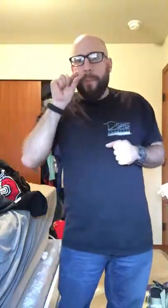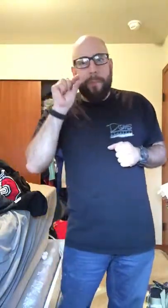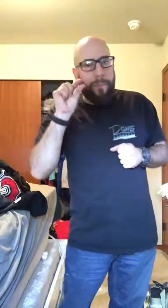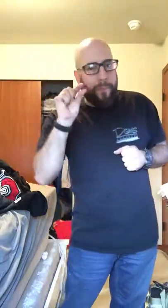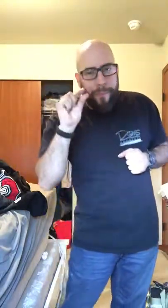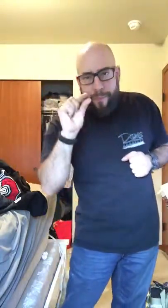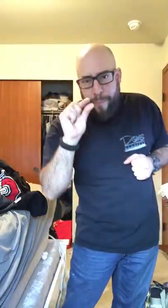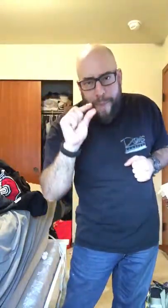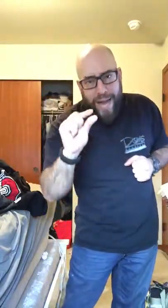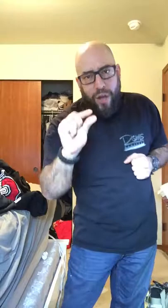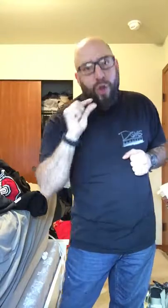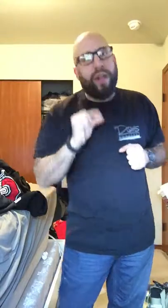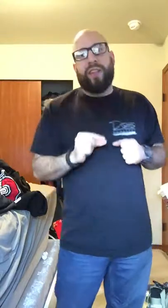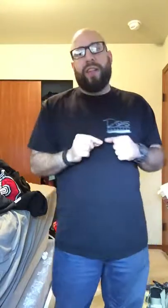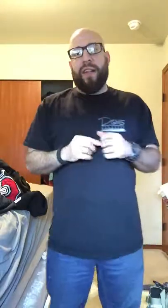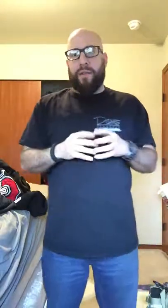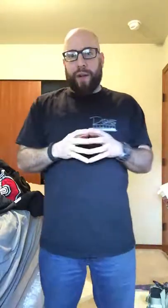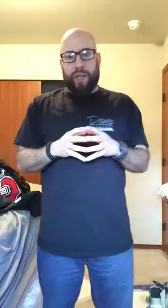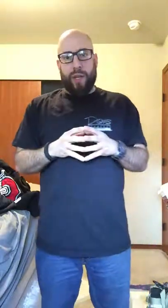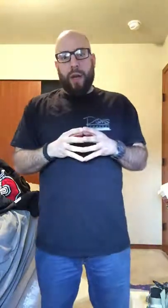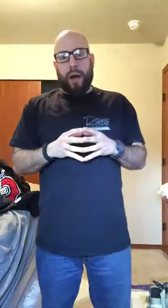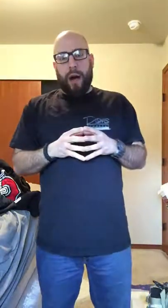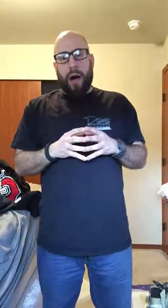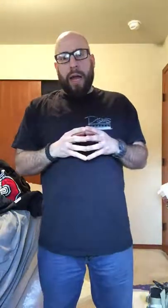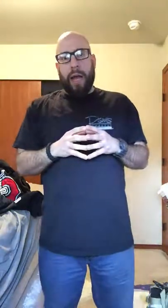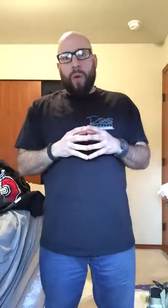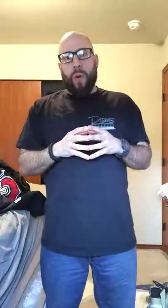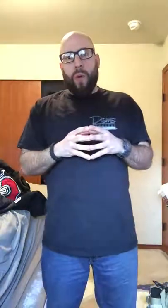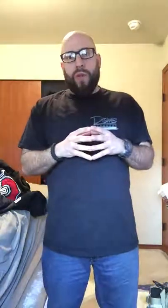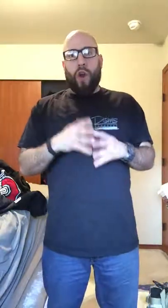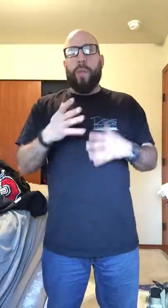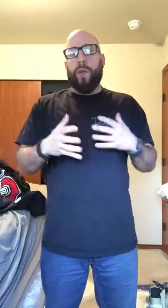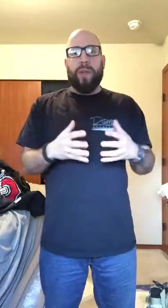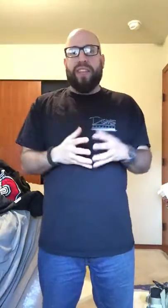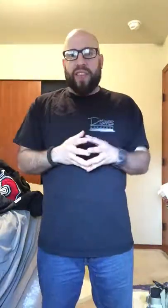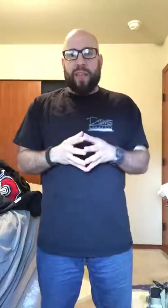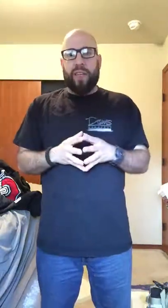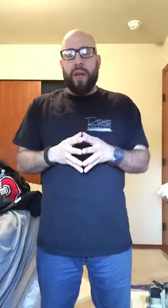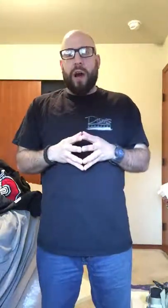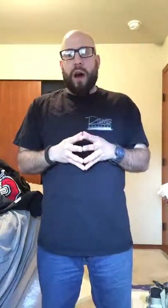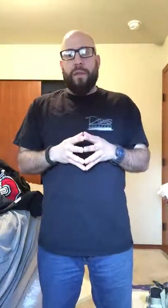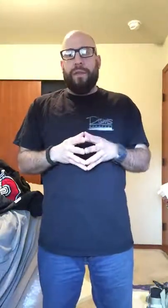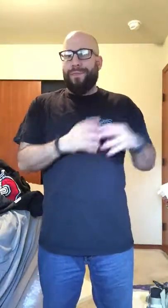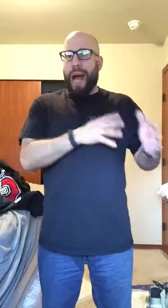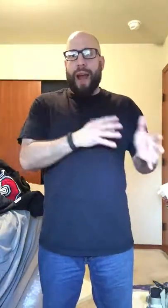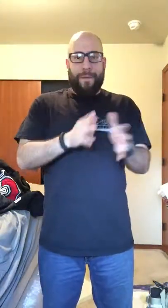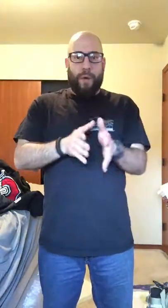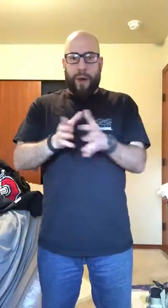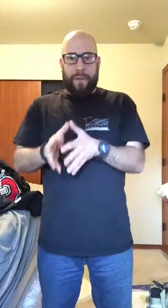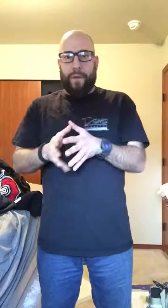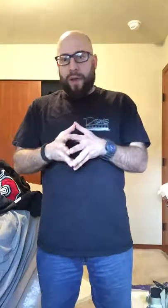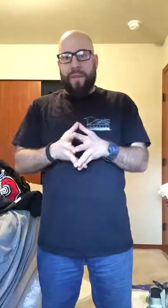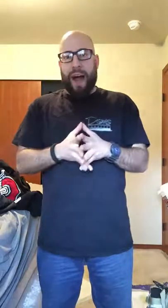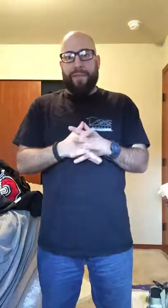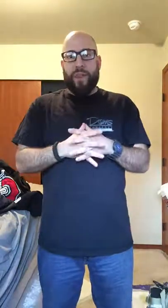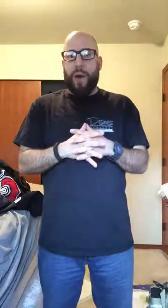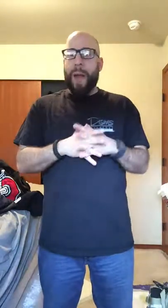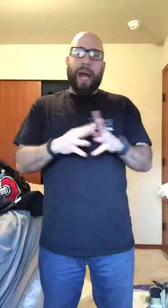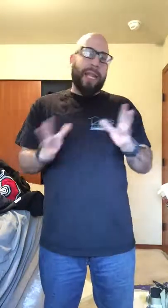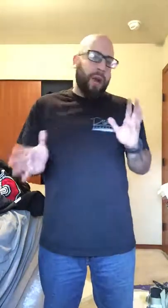the minutest difference in the terminal ballistics of 9, 40, and 45. So I'm not going to tell you